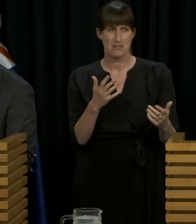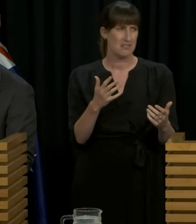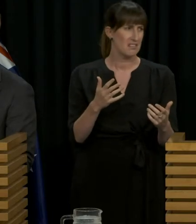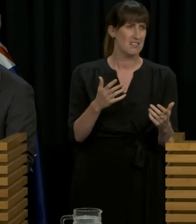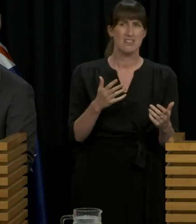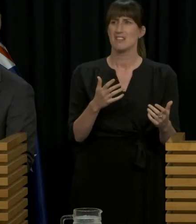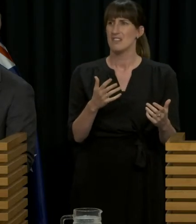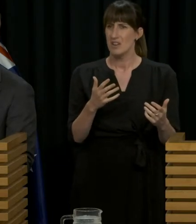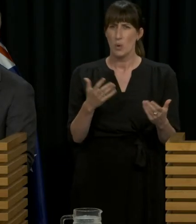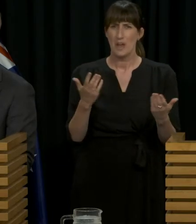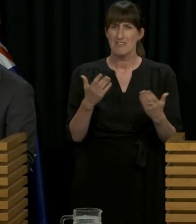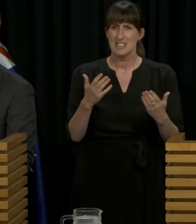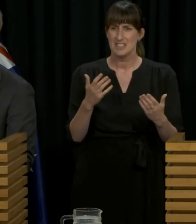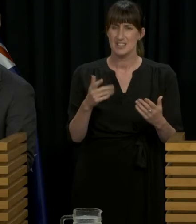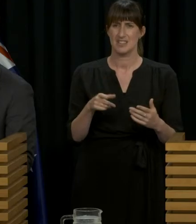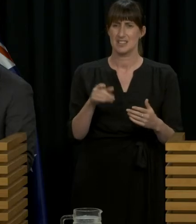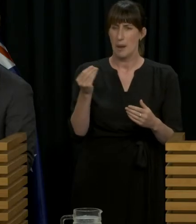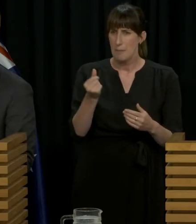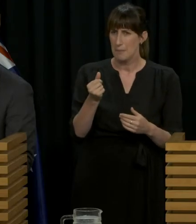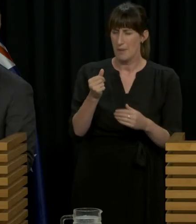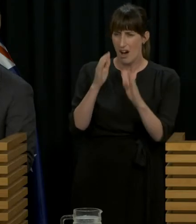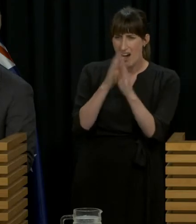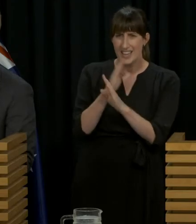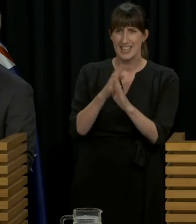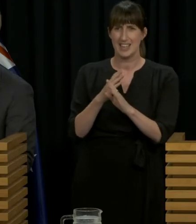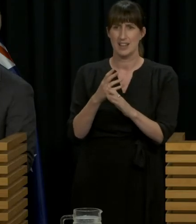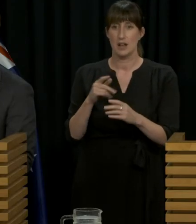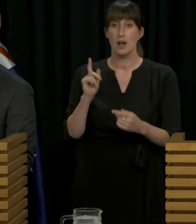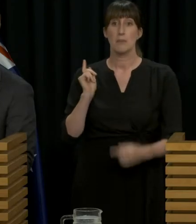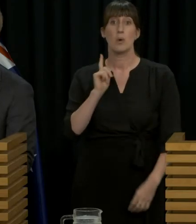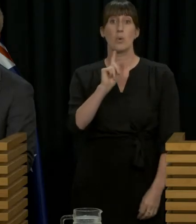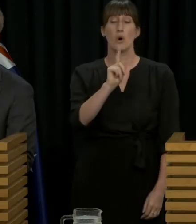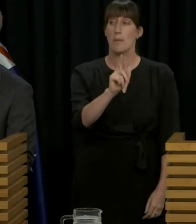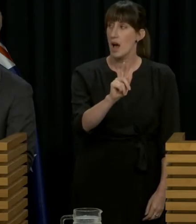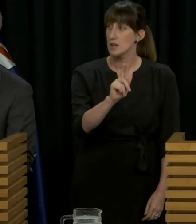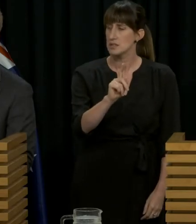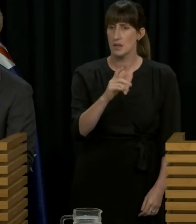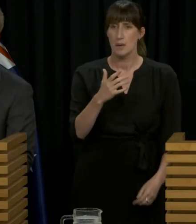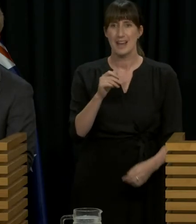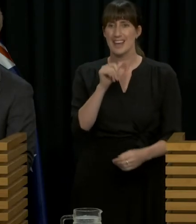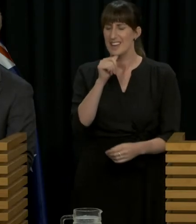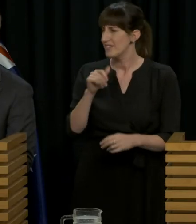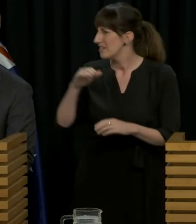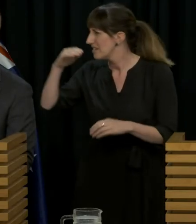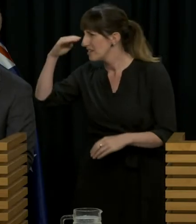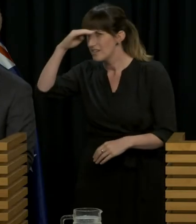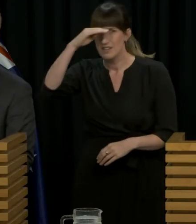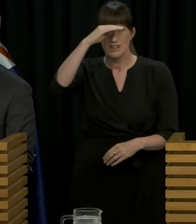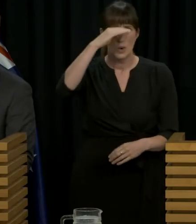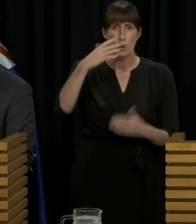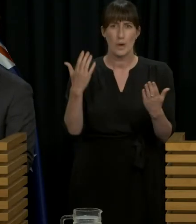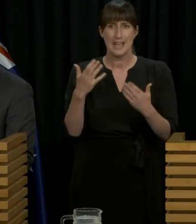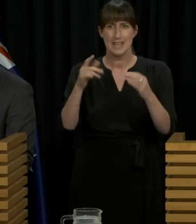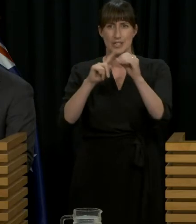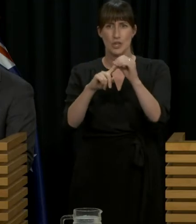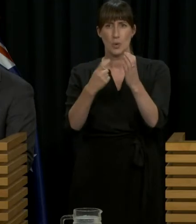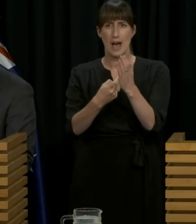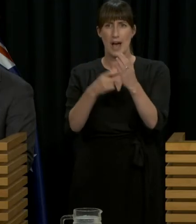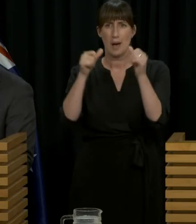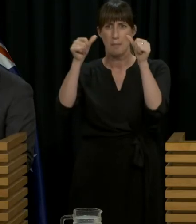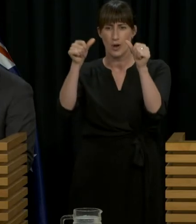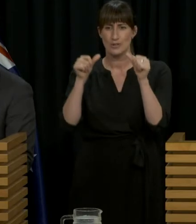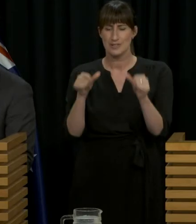go searching for it, and most people won't. If they walk past it and see it, they'll scan it, but if they have to go searching for it, they won't. So my message to